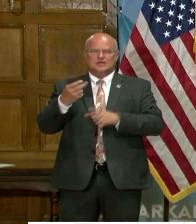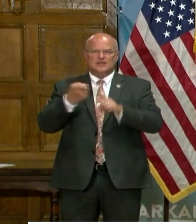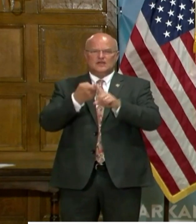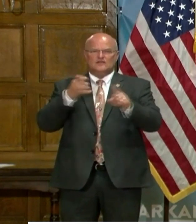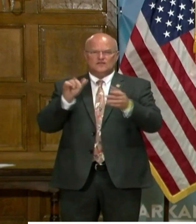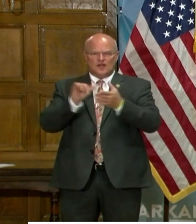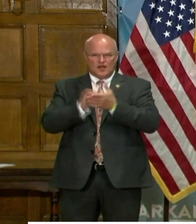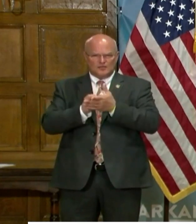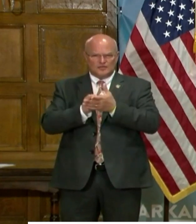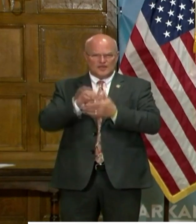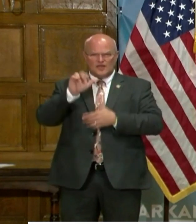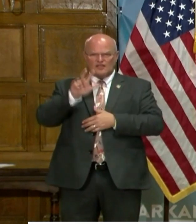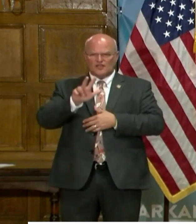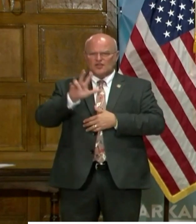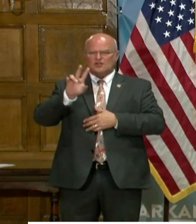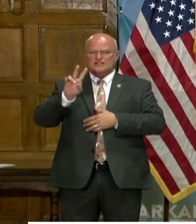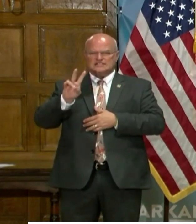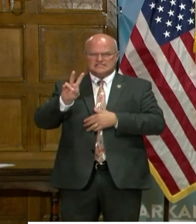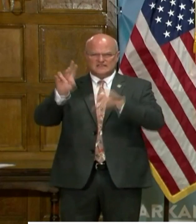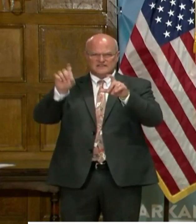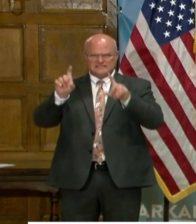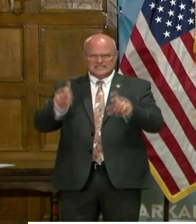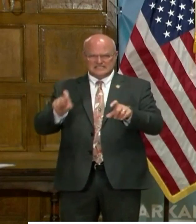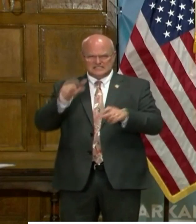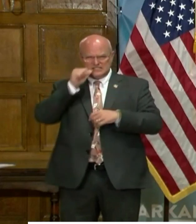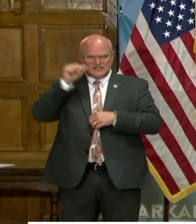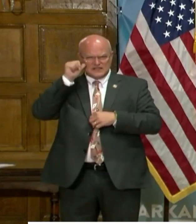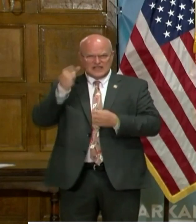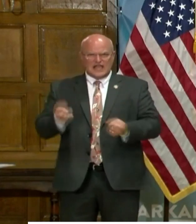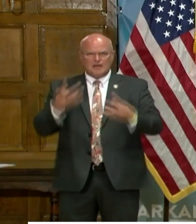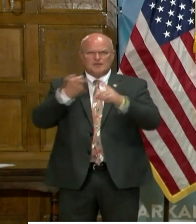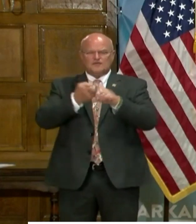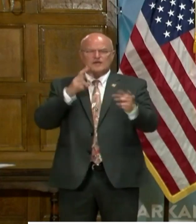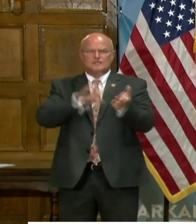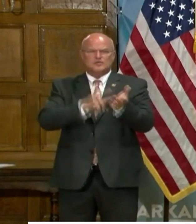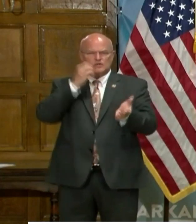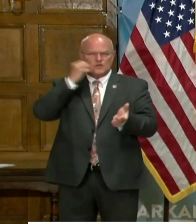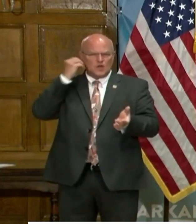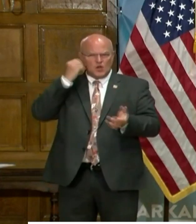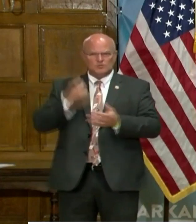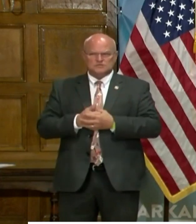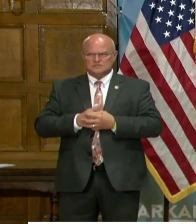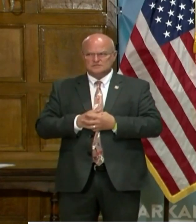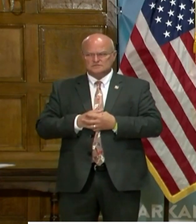the 3,700 odd tests yesterday, how many of those were from nursing homes?